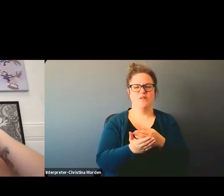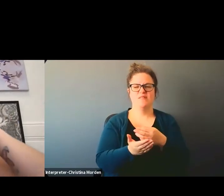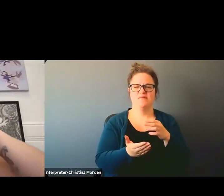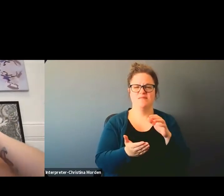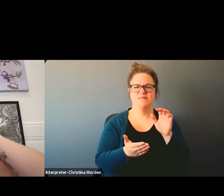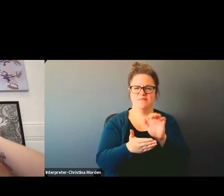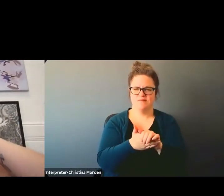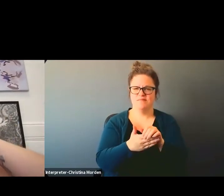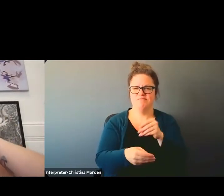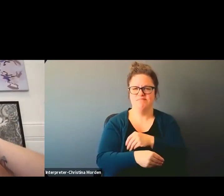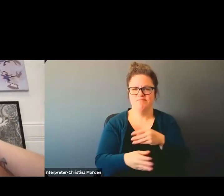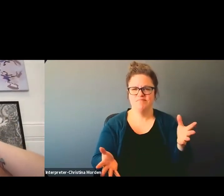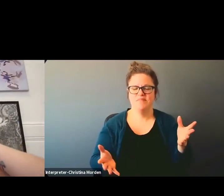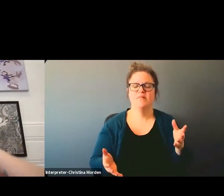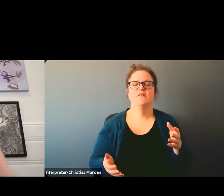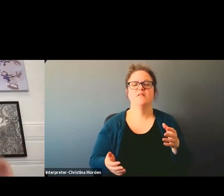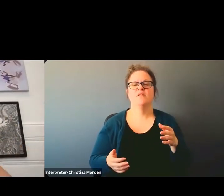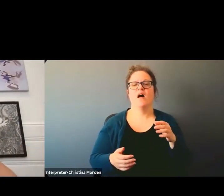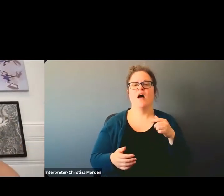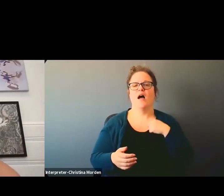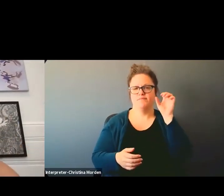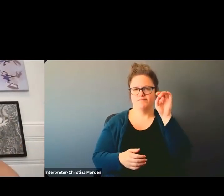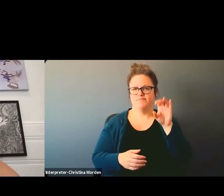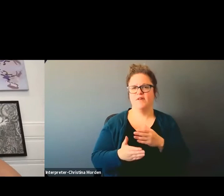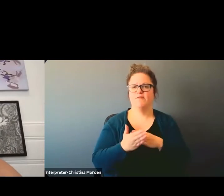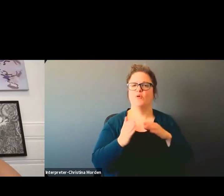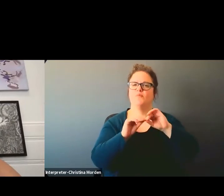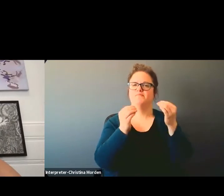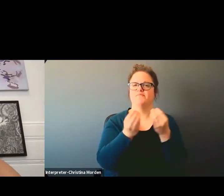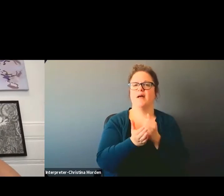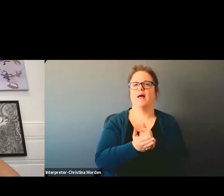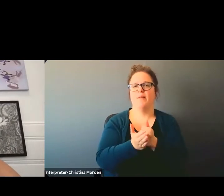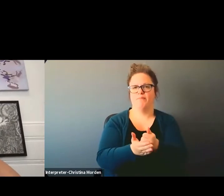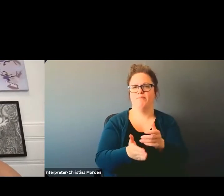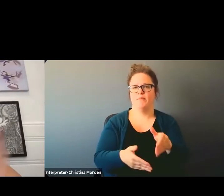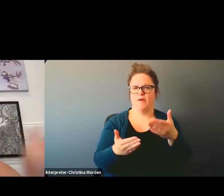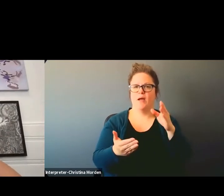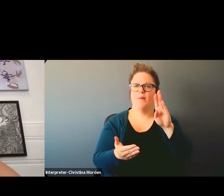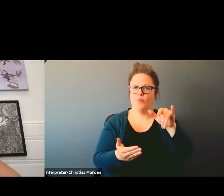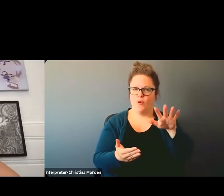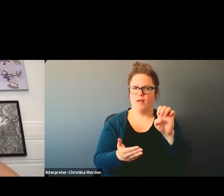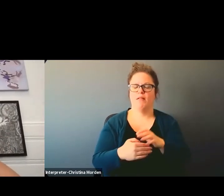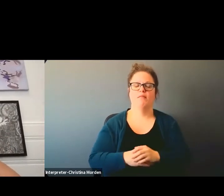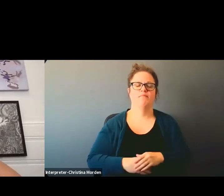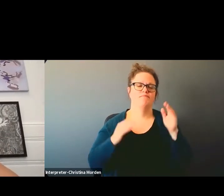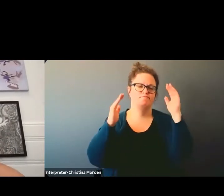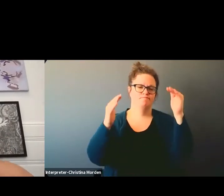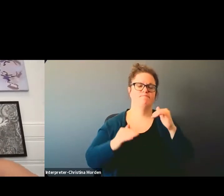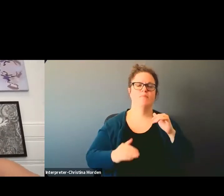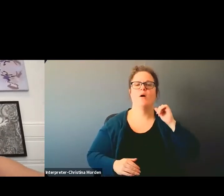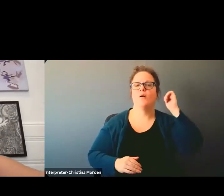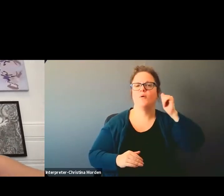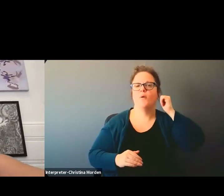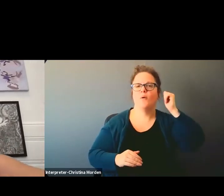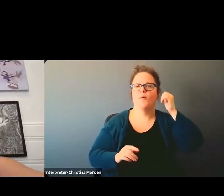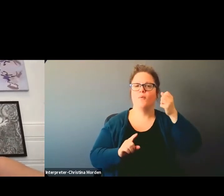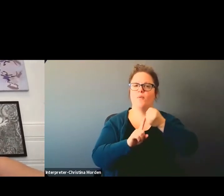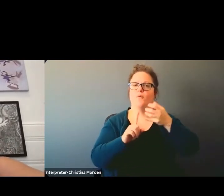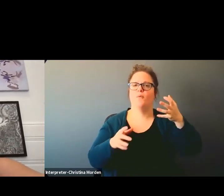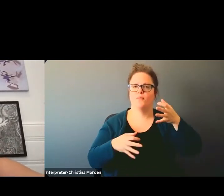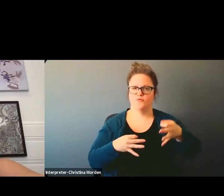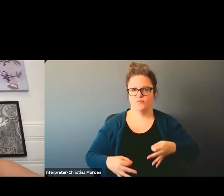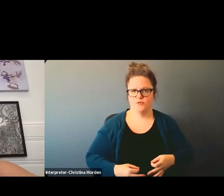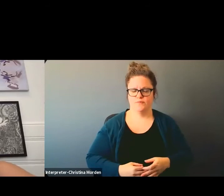look at that provide those Braille surfaces. And then for audio descriptions, audio accessibility,